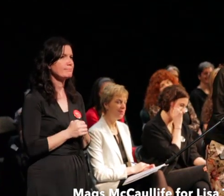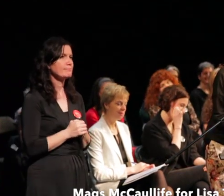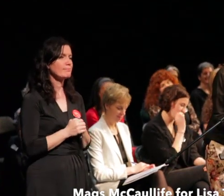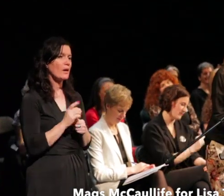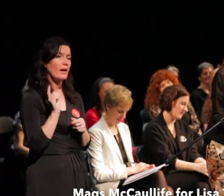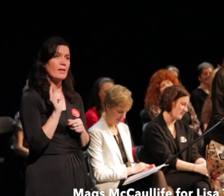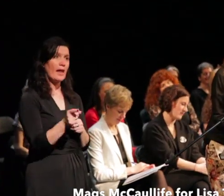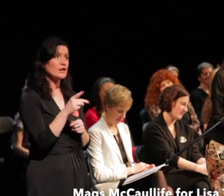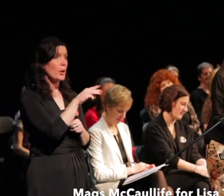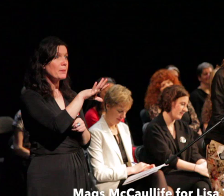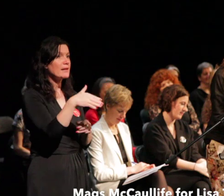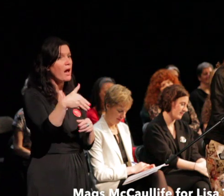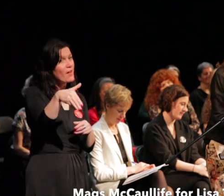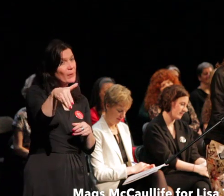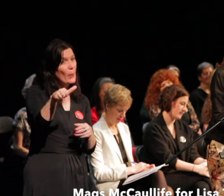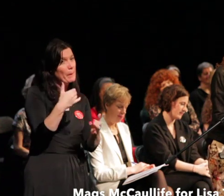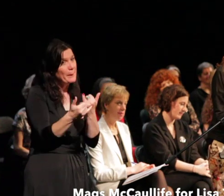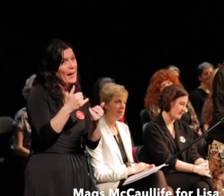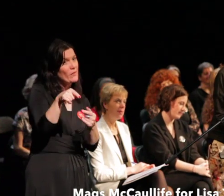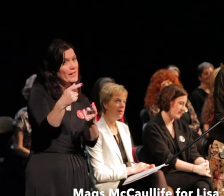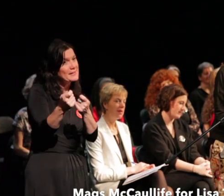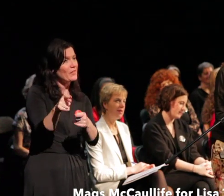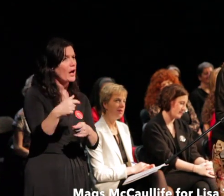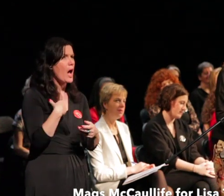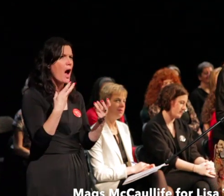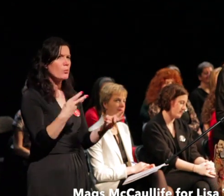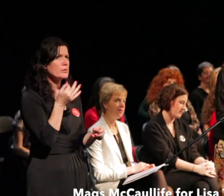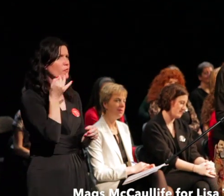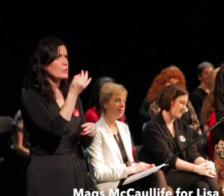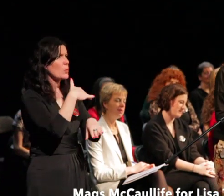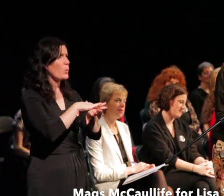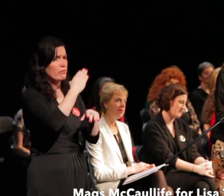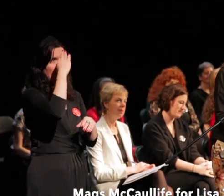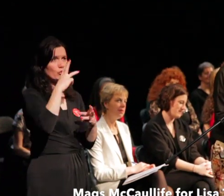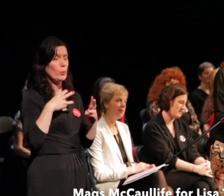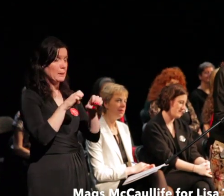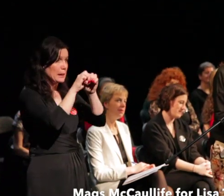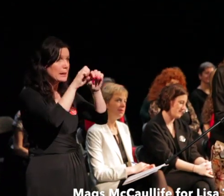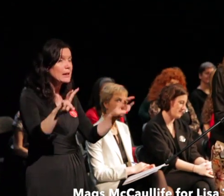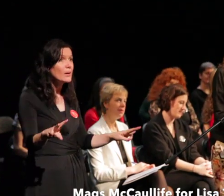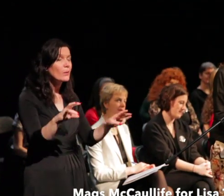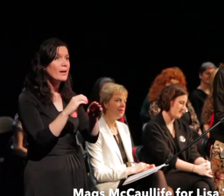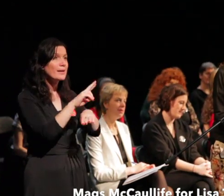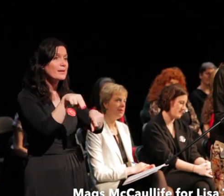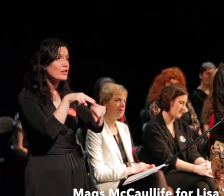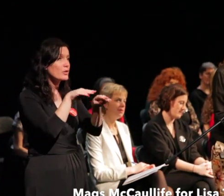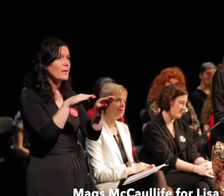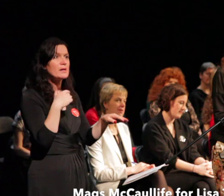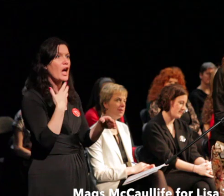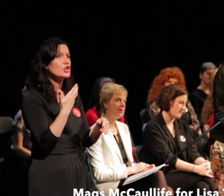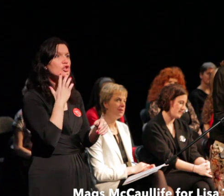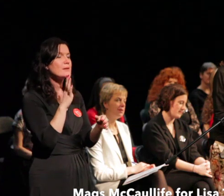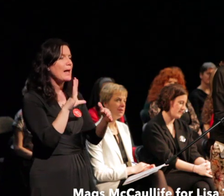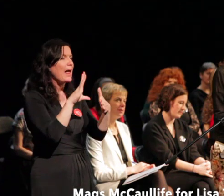That's your place, ladies. Off you go and sit in it. I want a future where Irish women are equal, included, and not just tacked